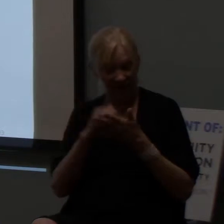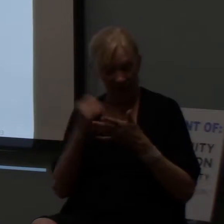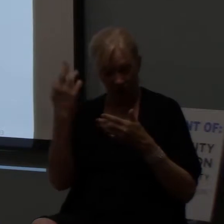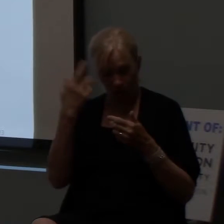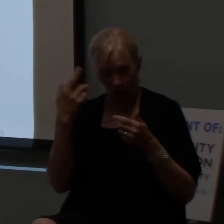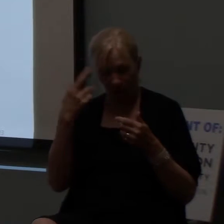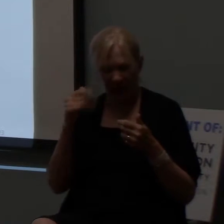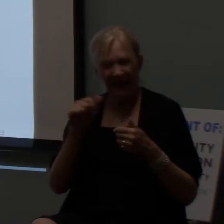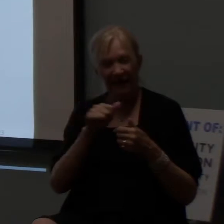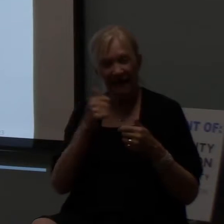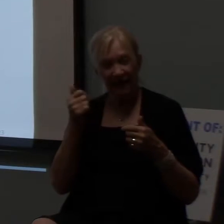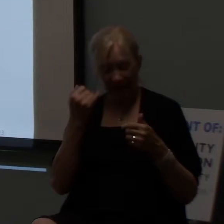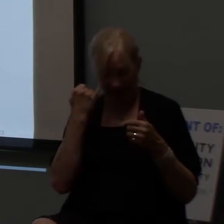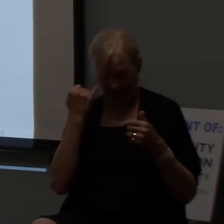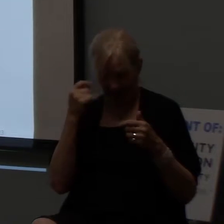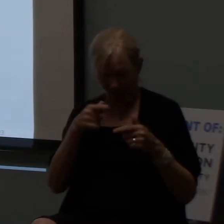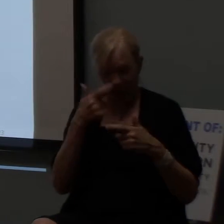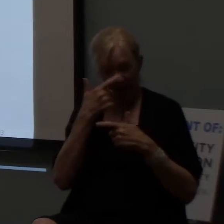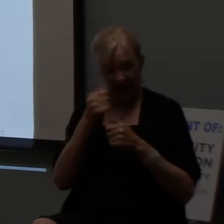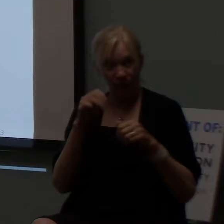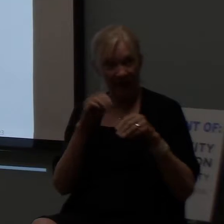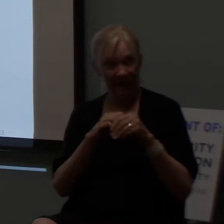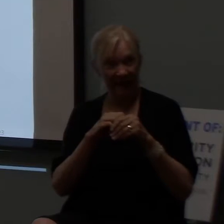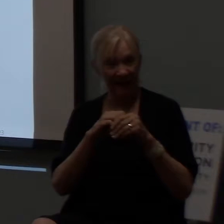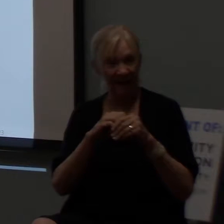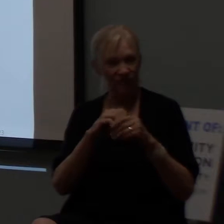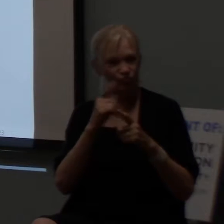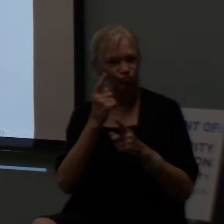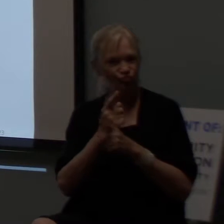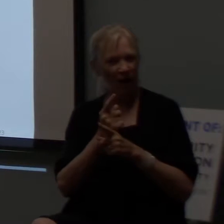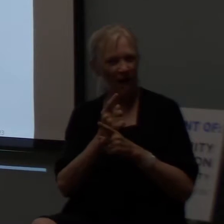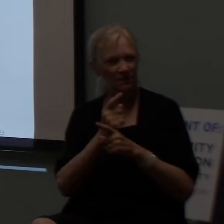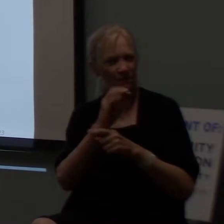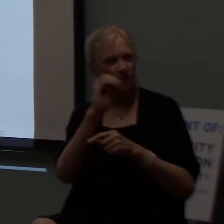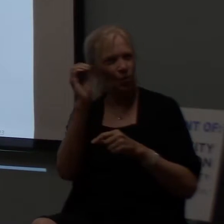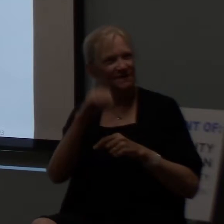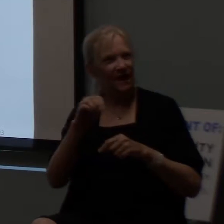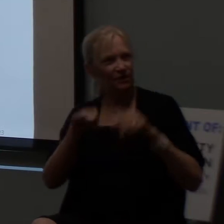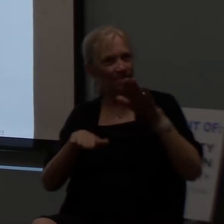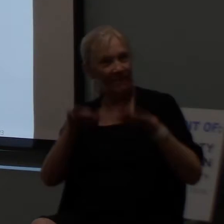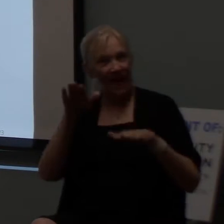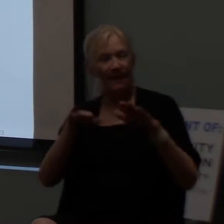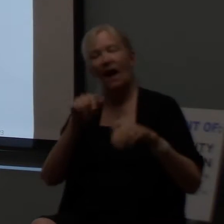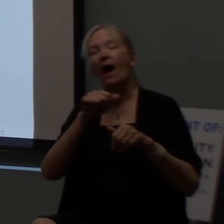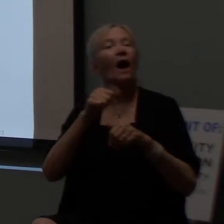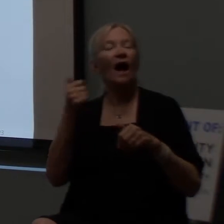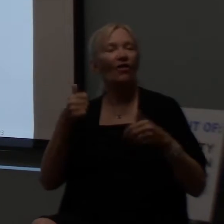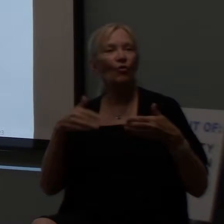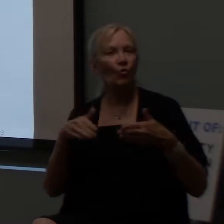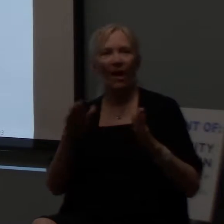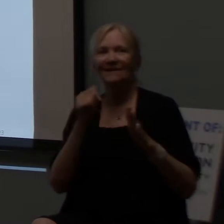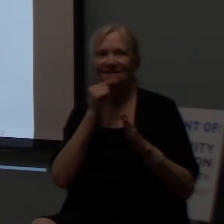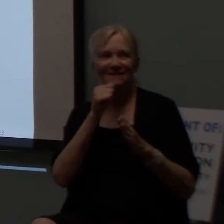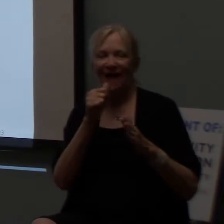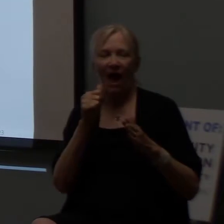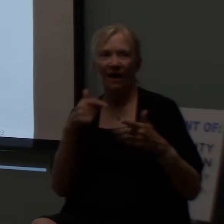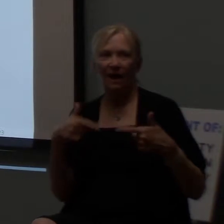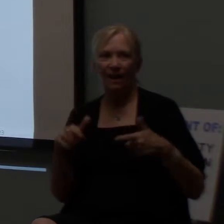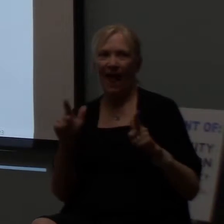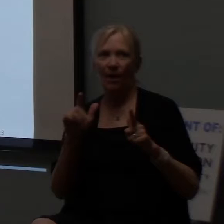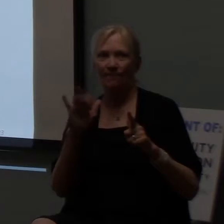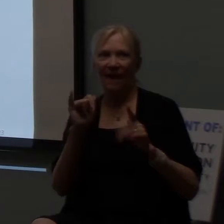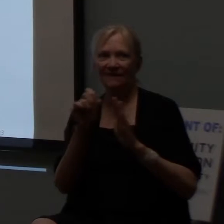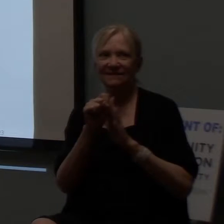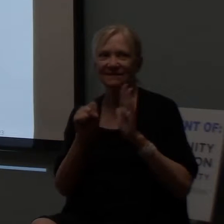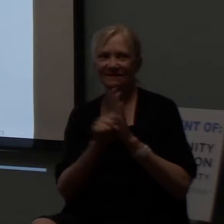If you're interested in proportional representation, then there are other methods that are not allowed right now by state statute, and that's